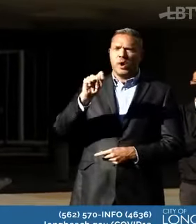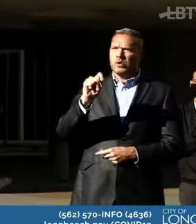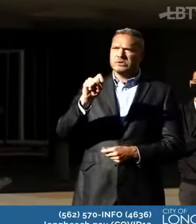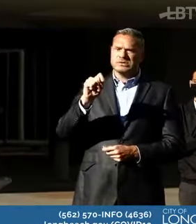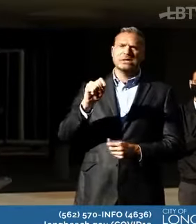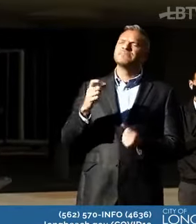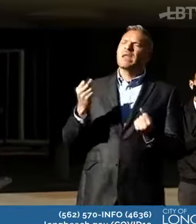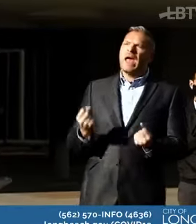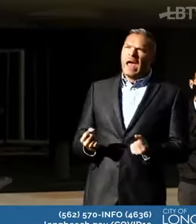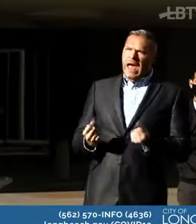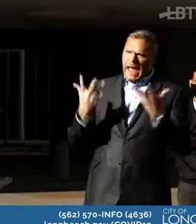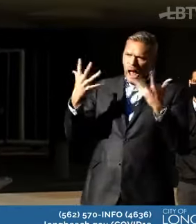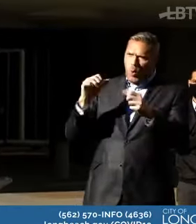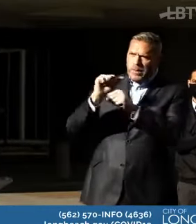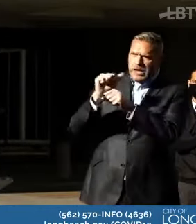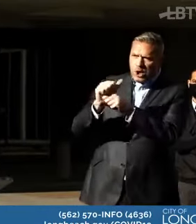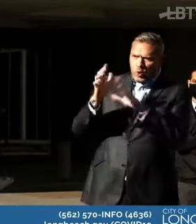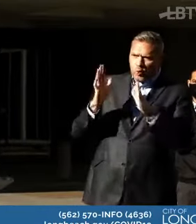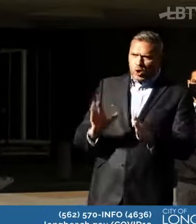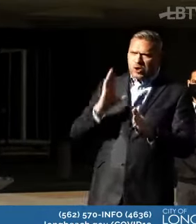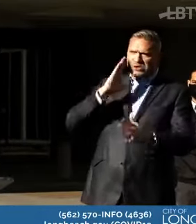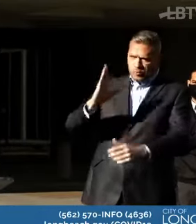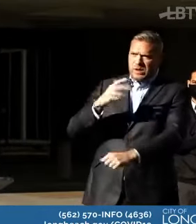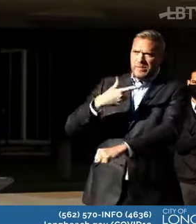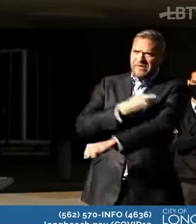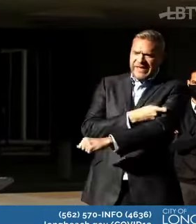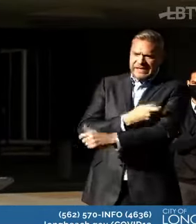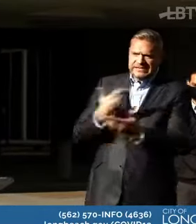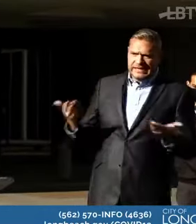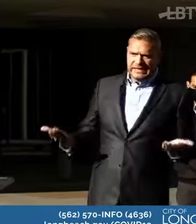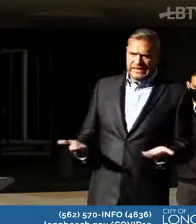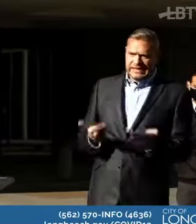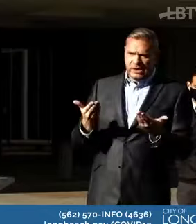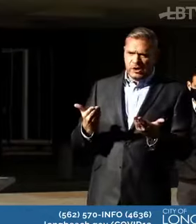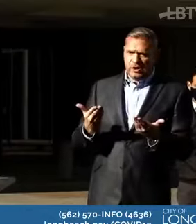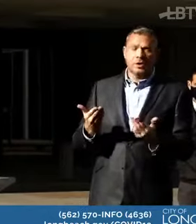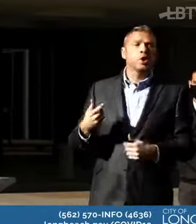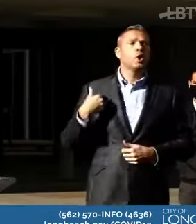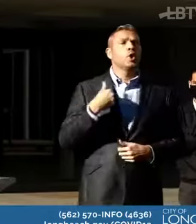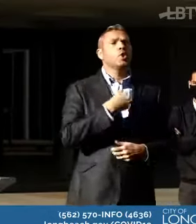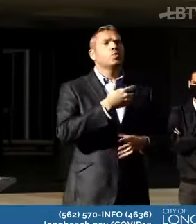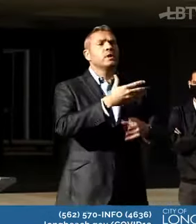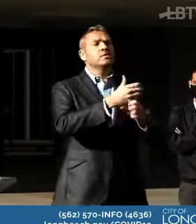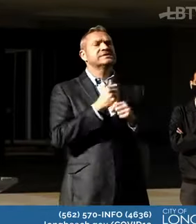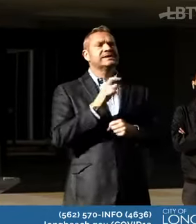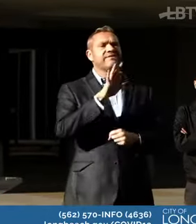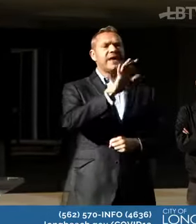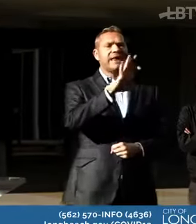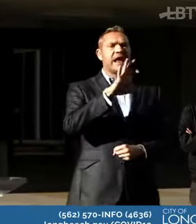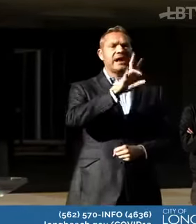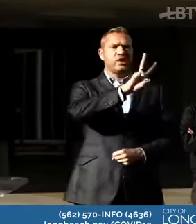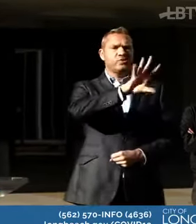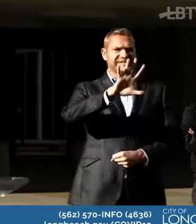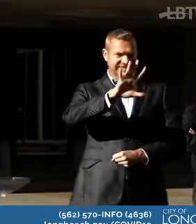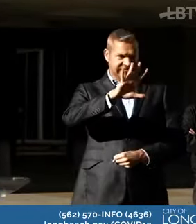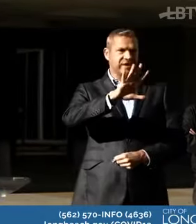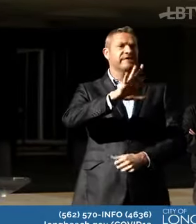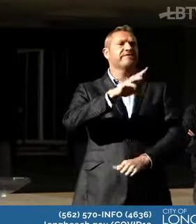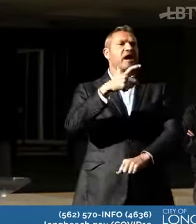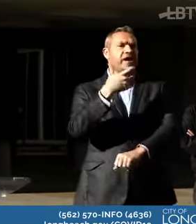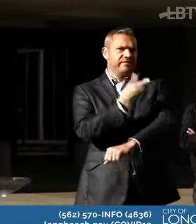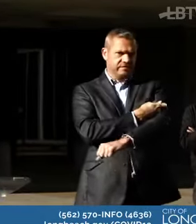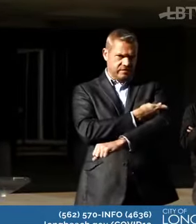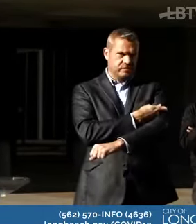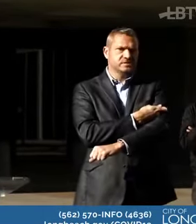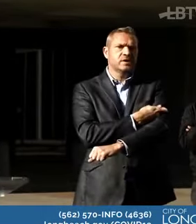vaccinated here at LBMMC? We received 975 doses of the Pfizer vaccine